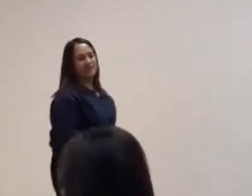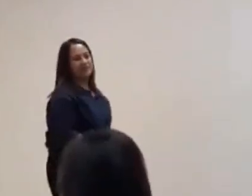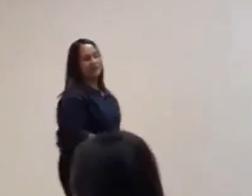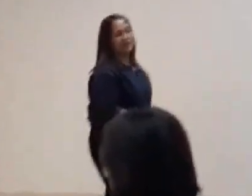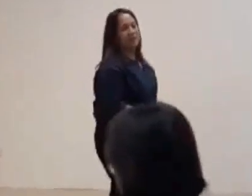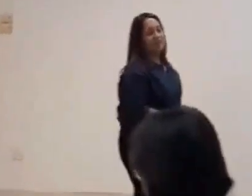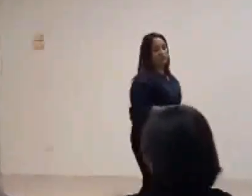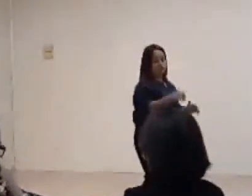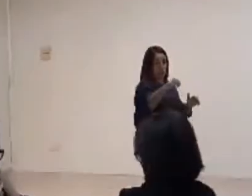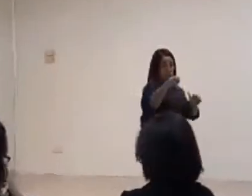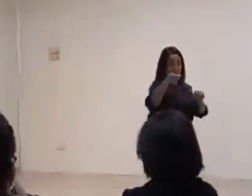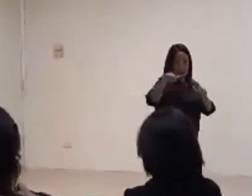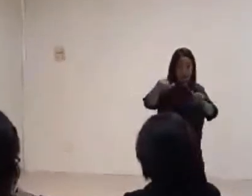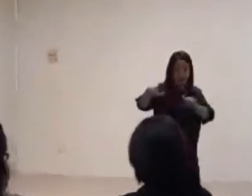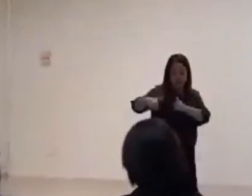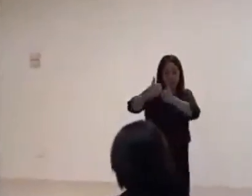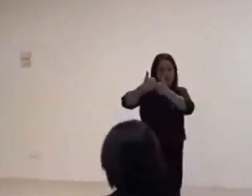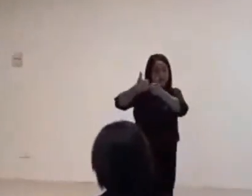From your challenge,